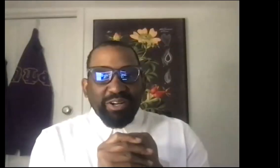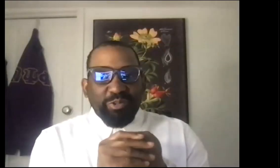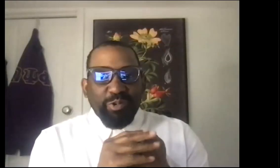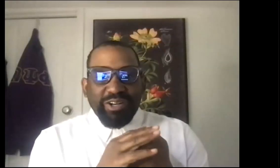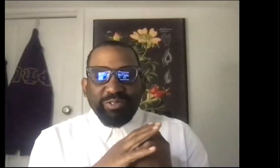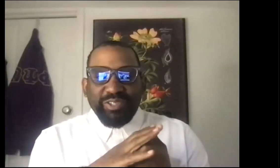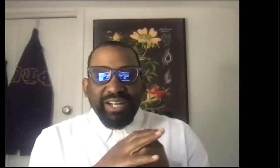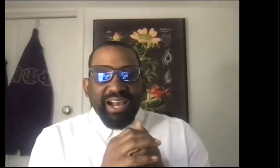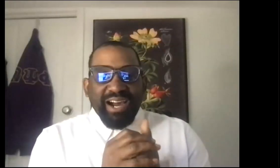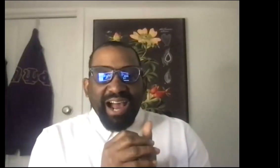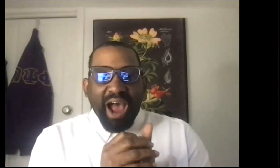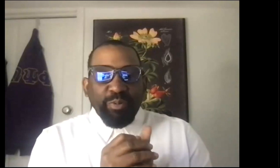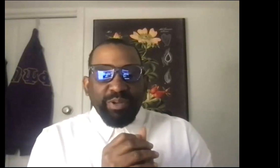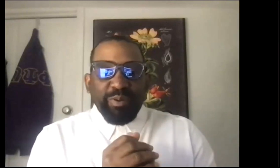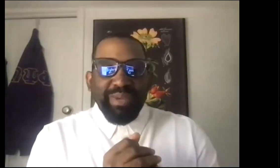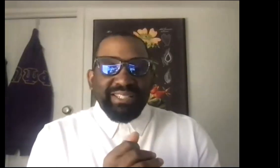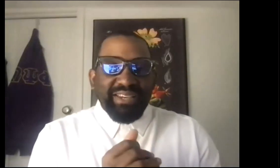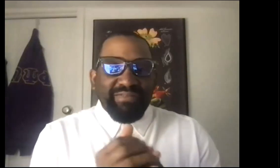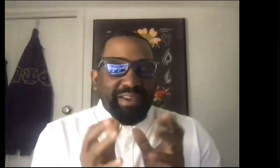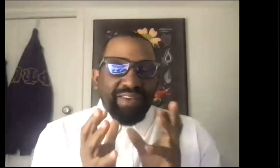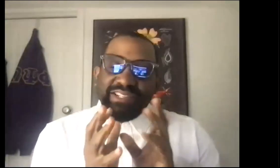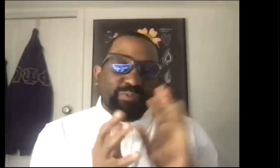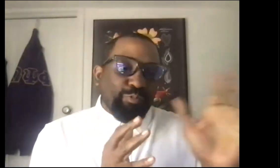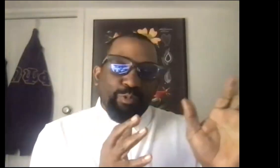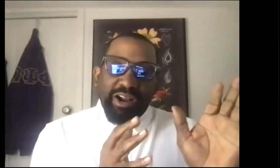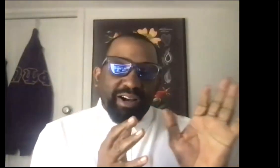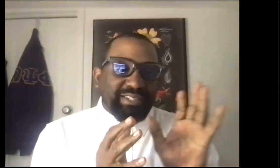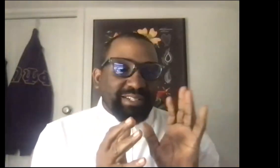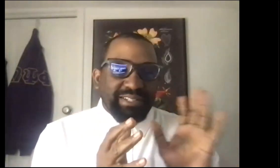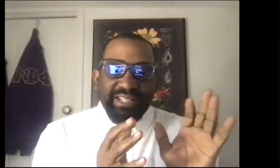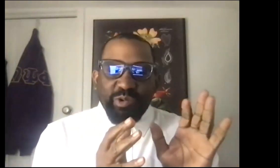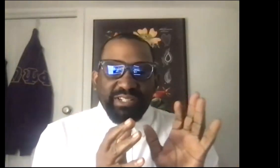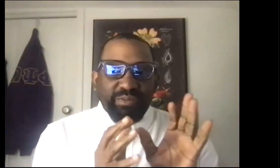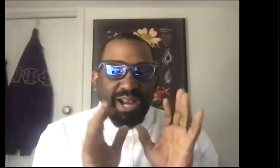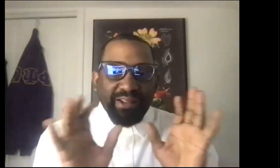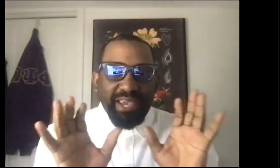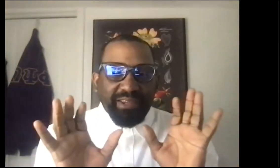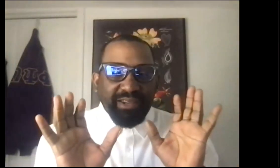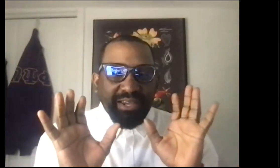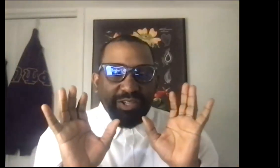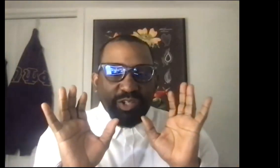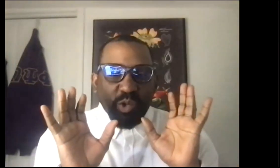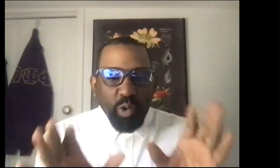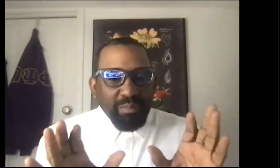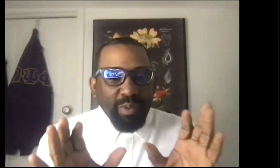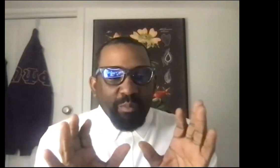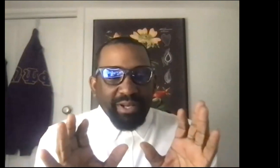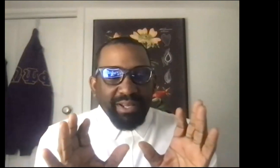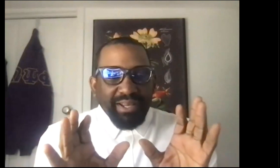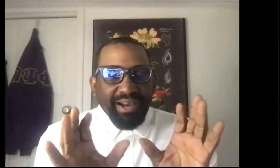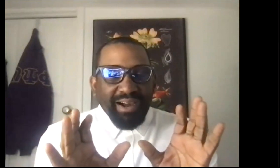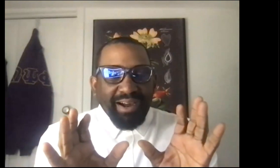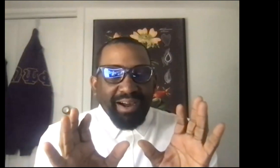Wonderful, wonderful, wonderful. I would be remiss if I just went on to this next question without taking just a quick